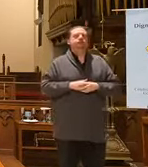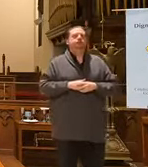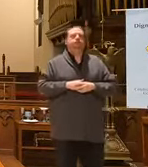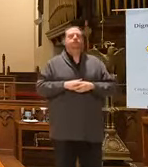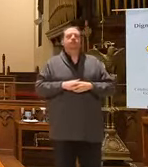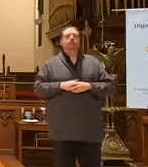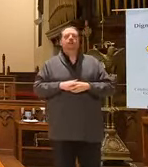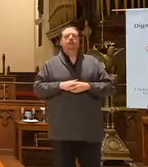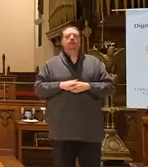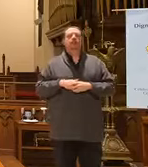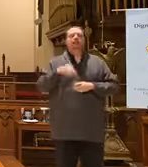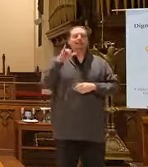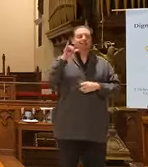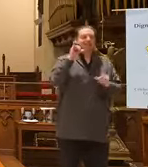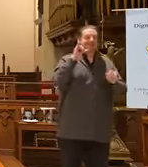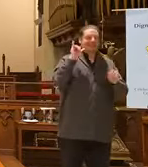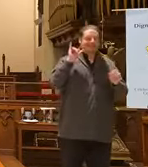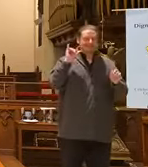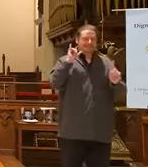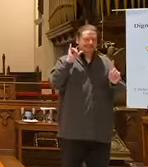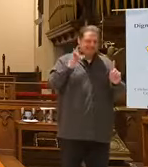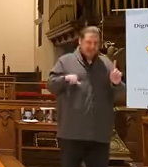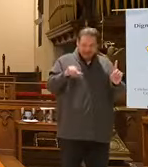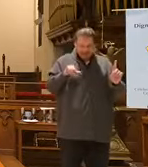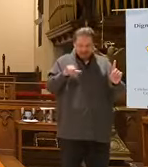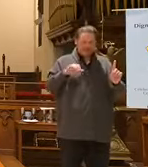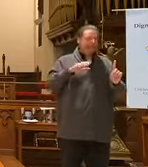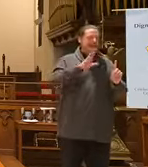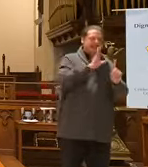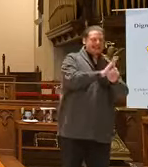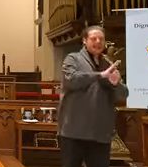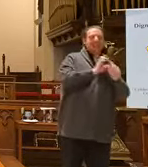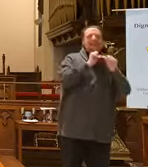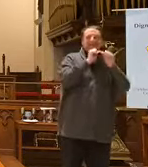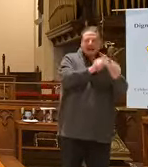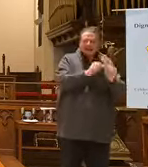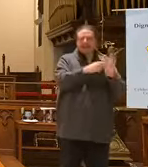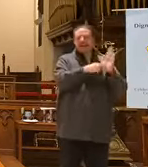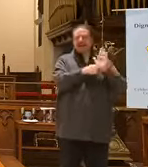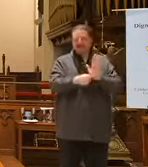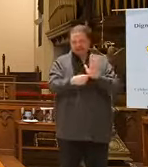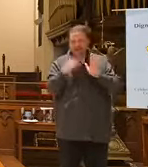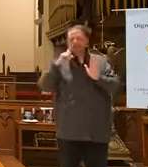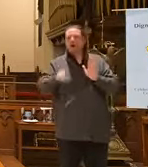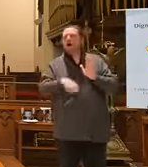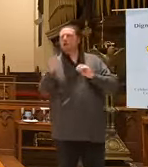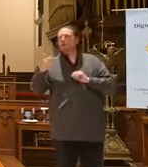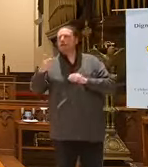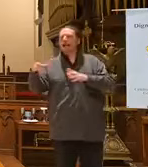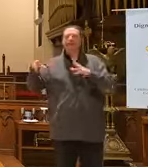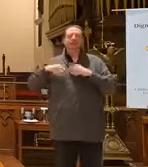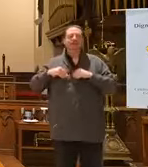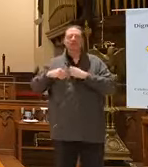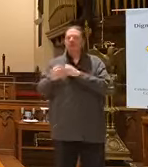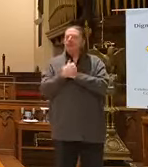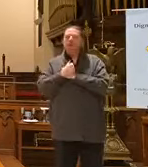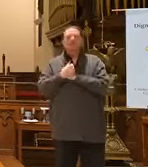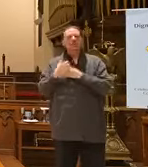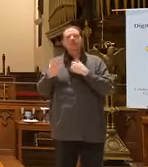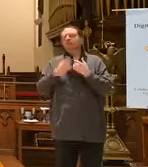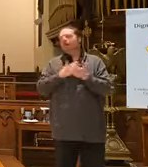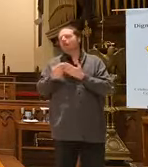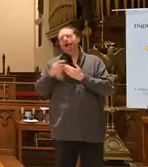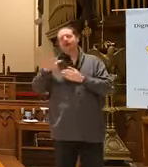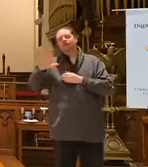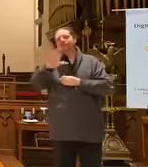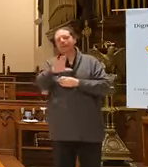This was his constant example to his followers, accepting and loving others and all that was